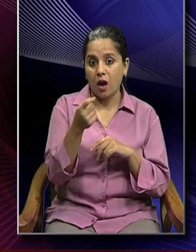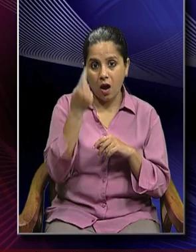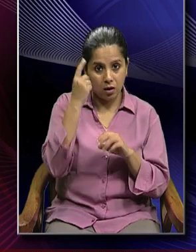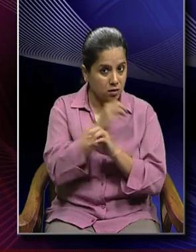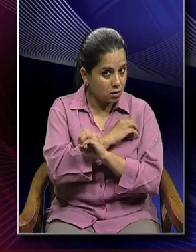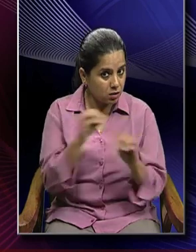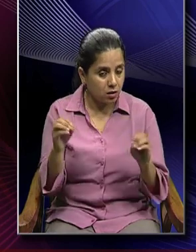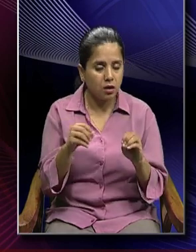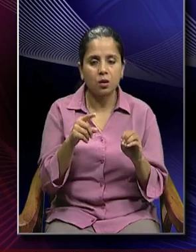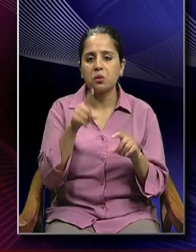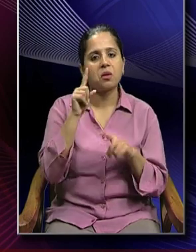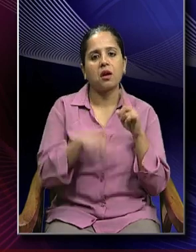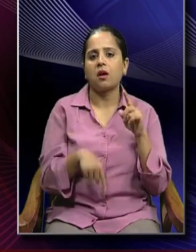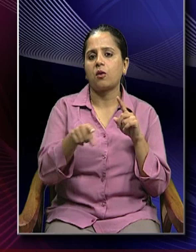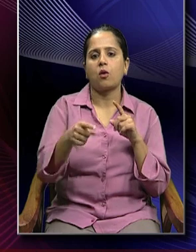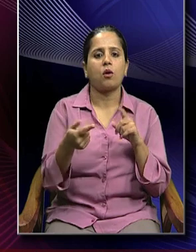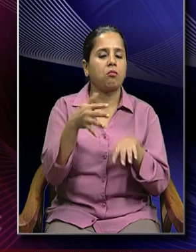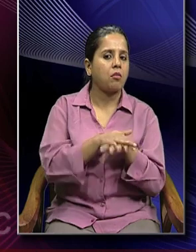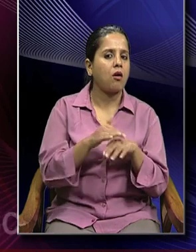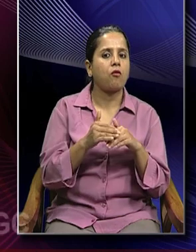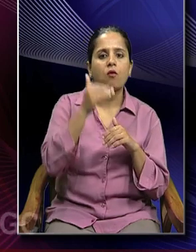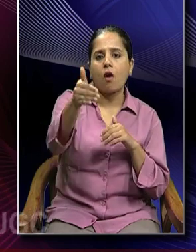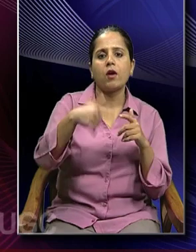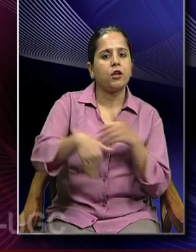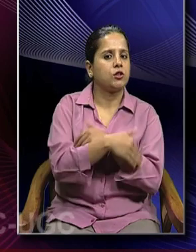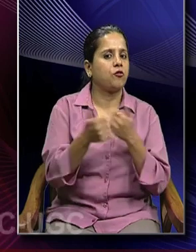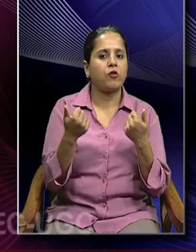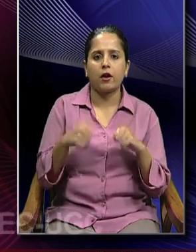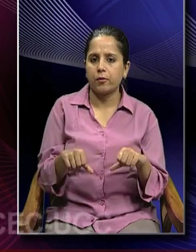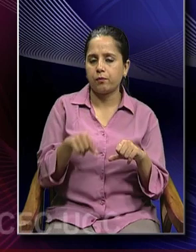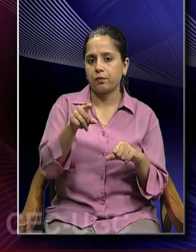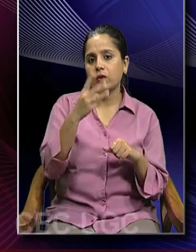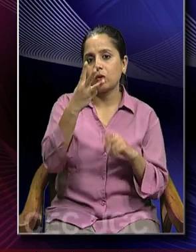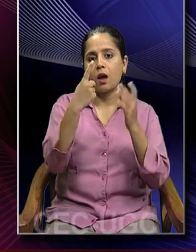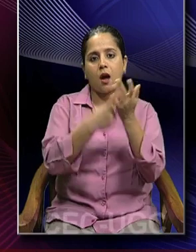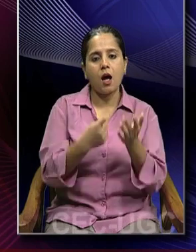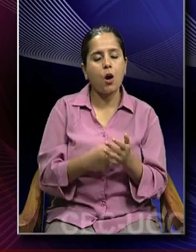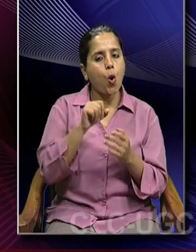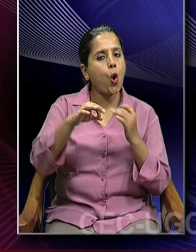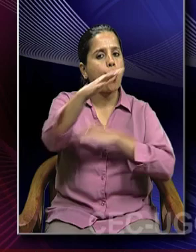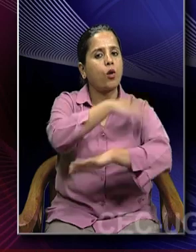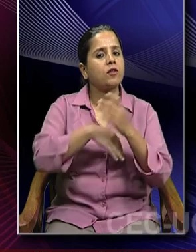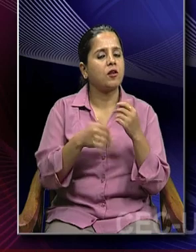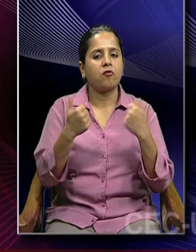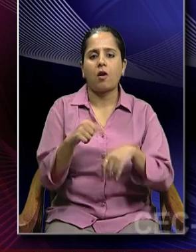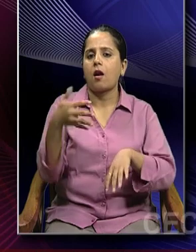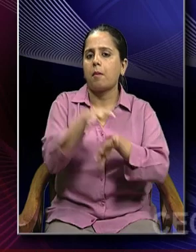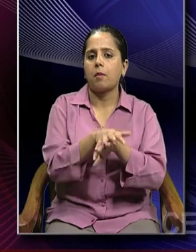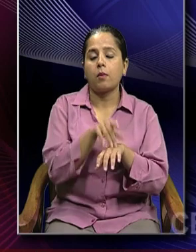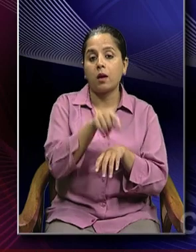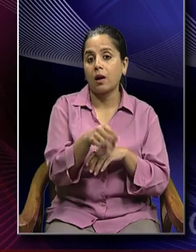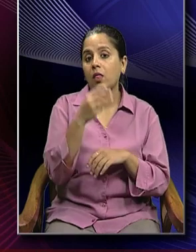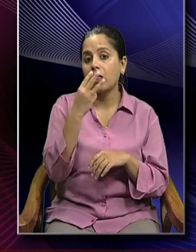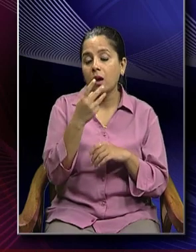cannot implement the forward engineering. You can't ensure the 3 R's into your organization. And for that, there are